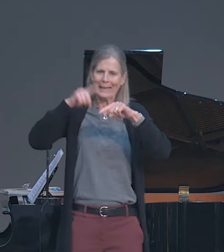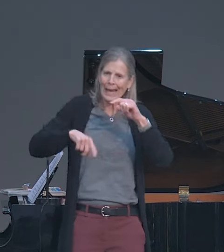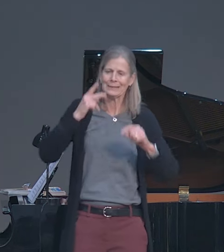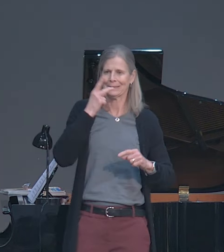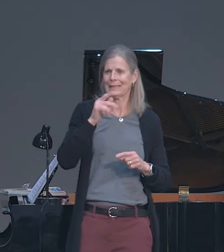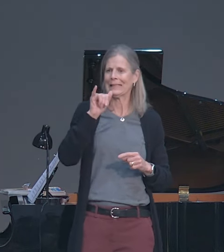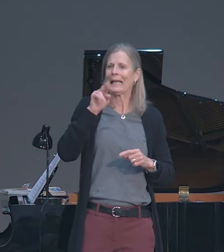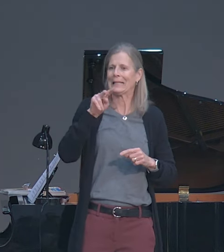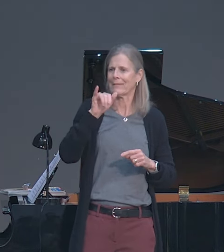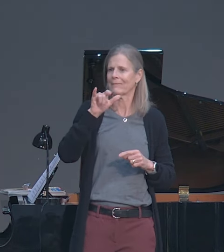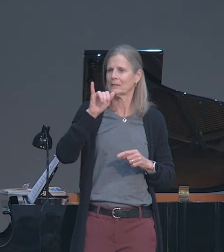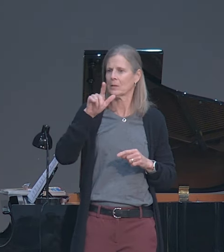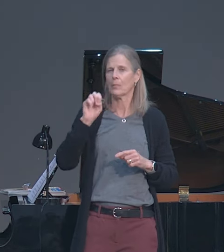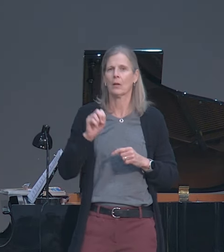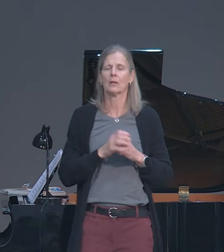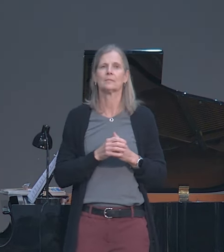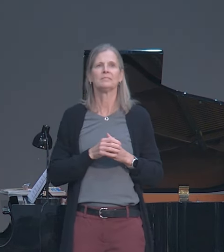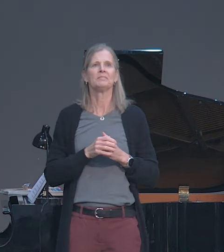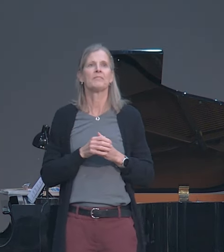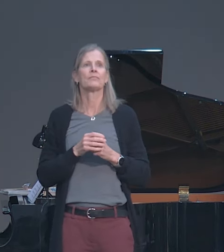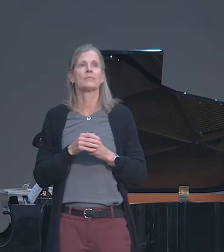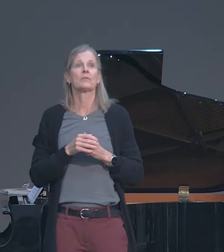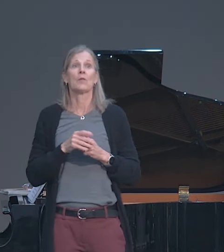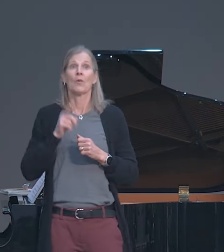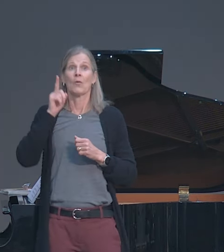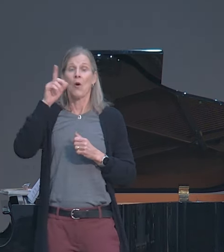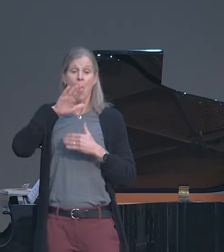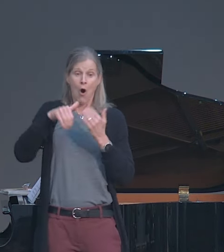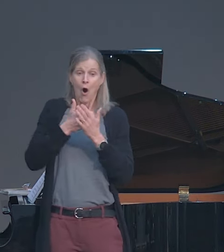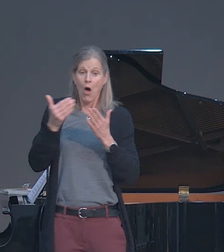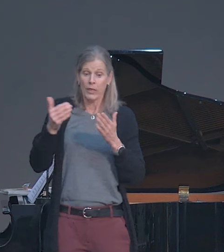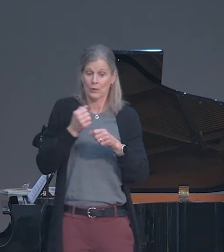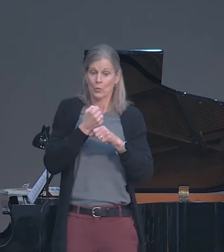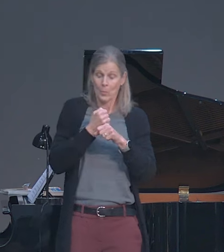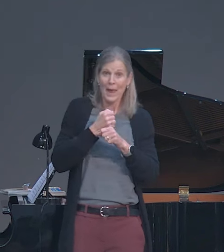invisible. He says, for by him all things were created